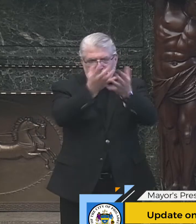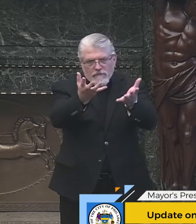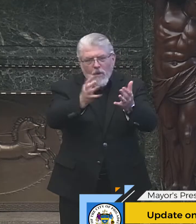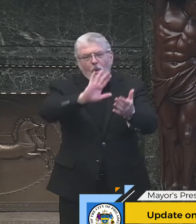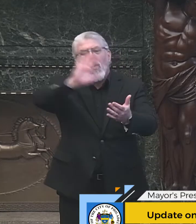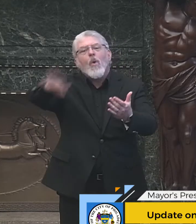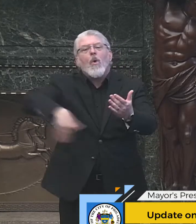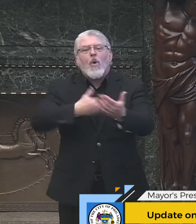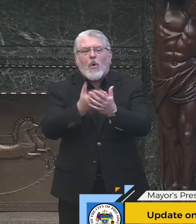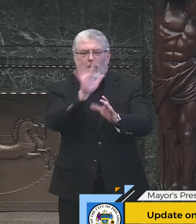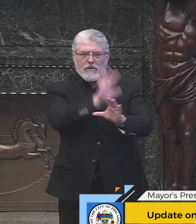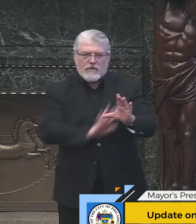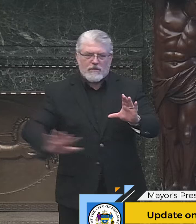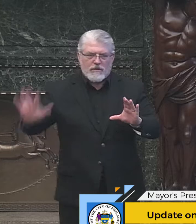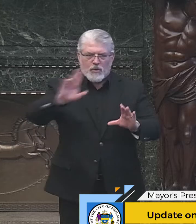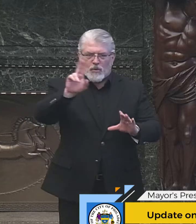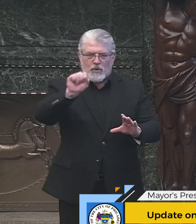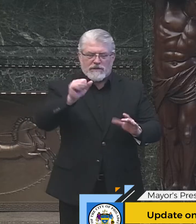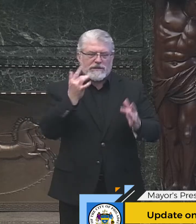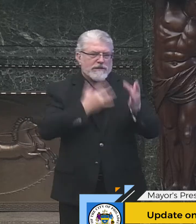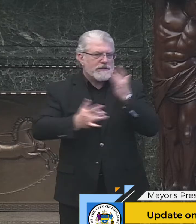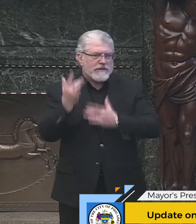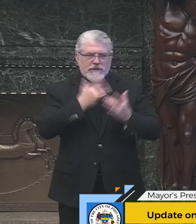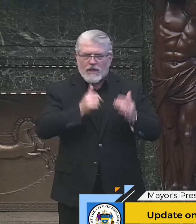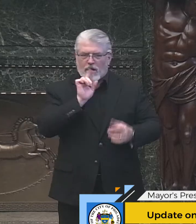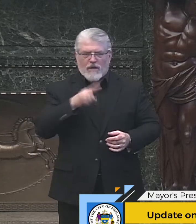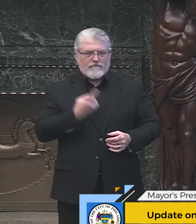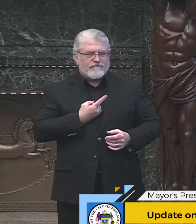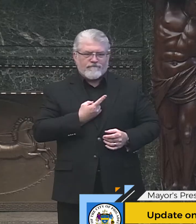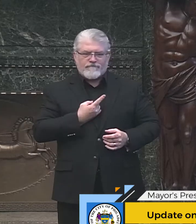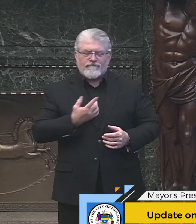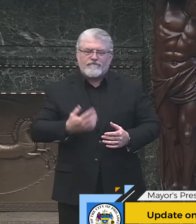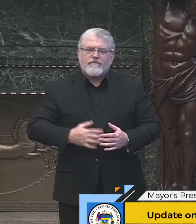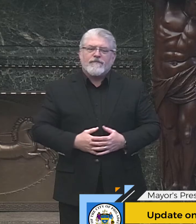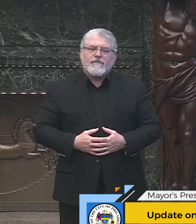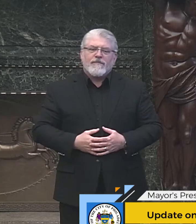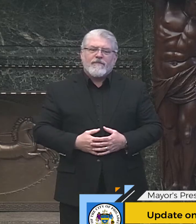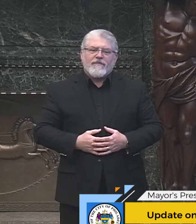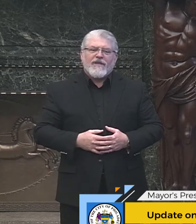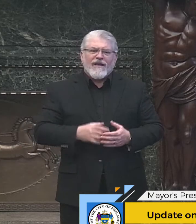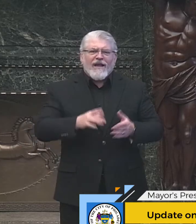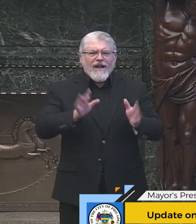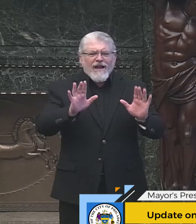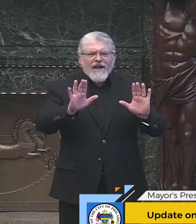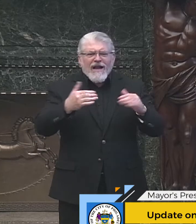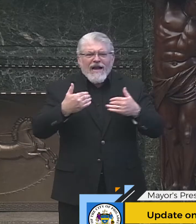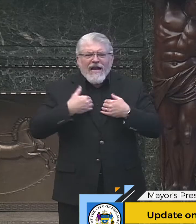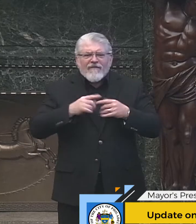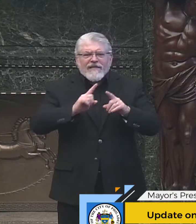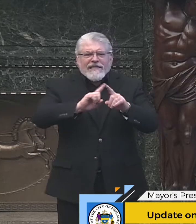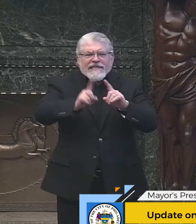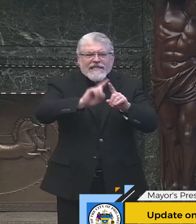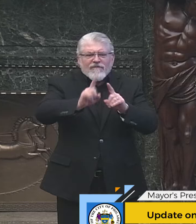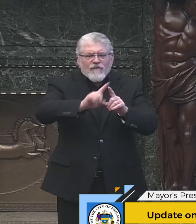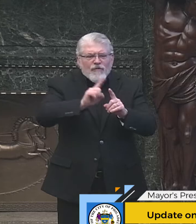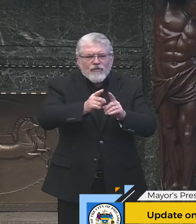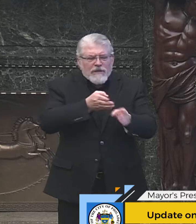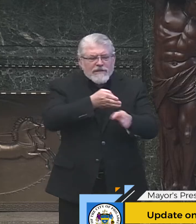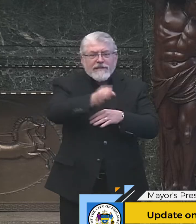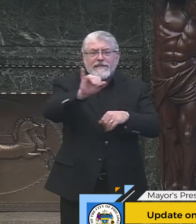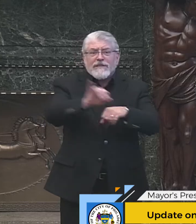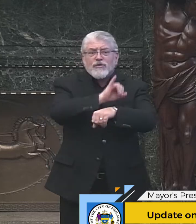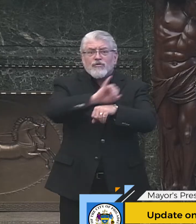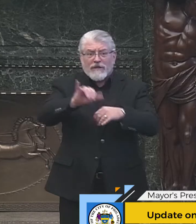care. I understand that there are industries that use this sort of equipment that are beyond healthcare industries, and that some companies